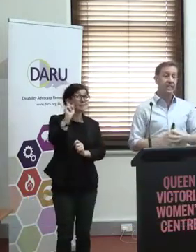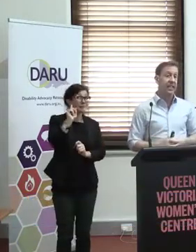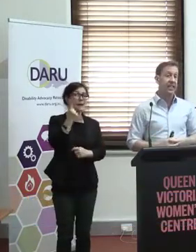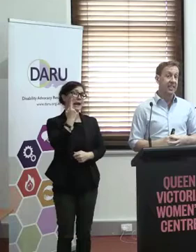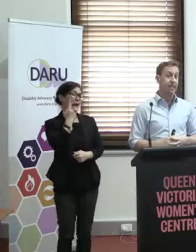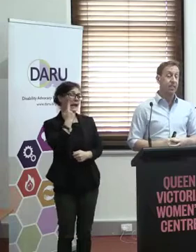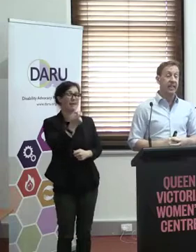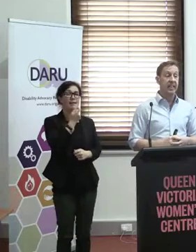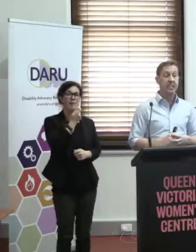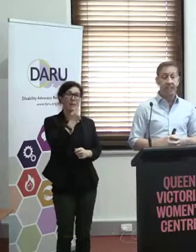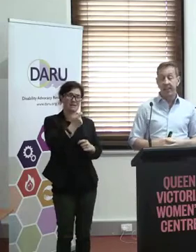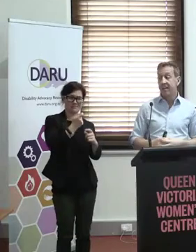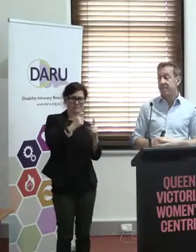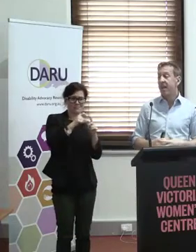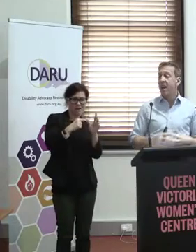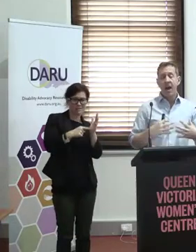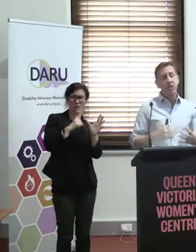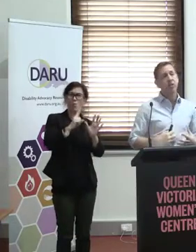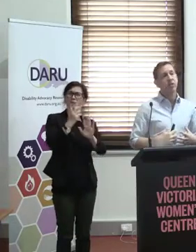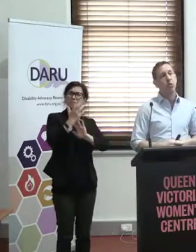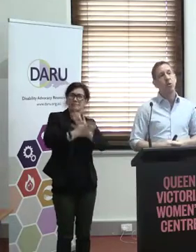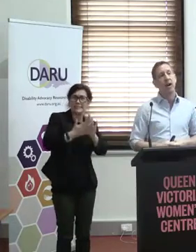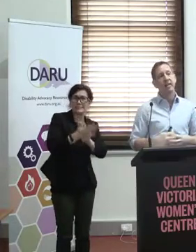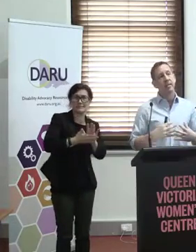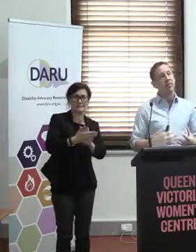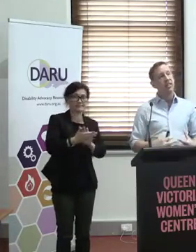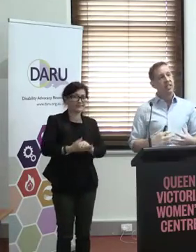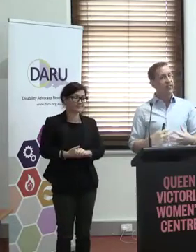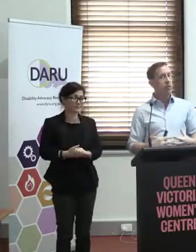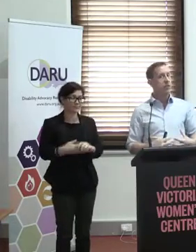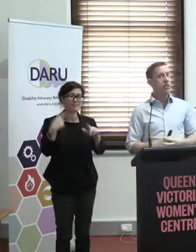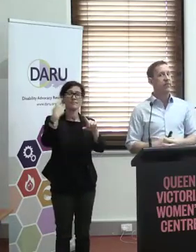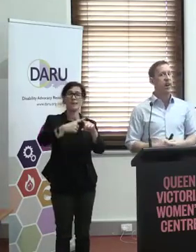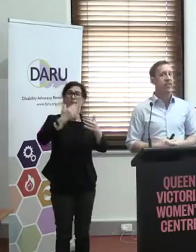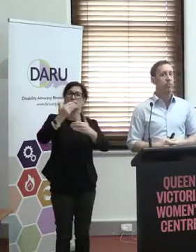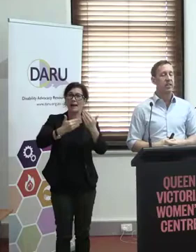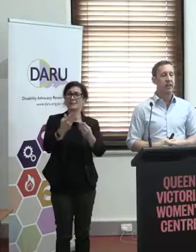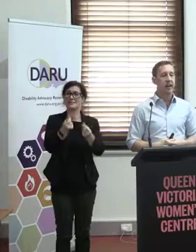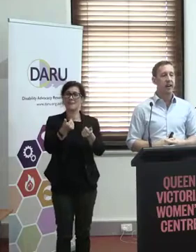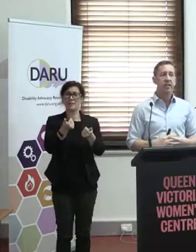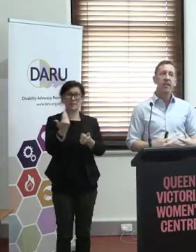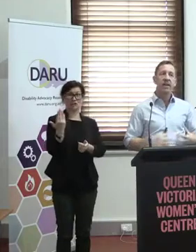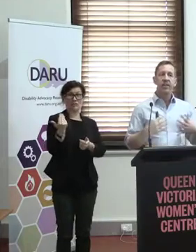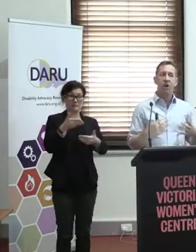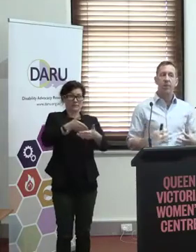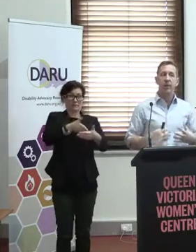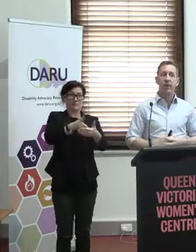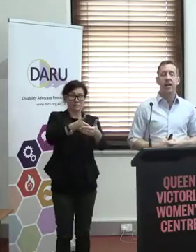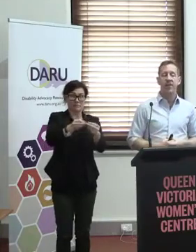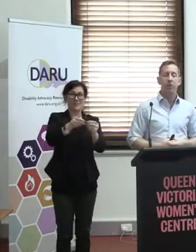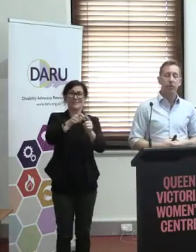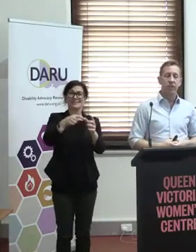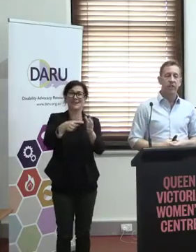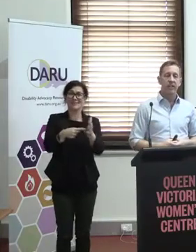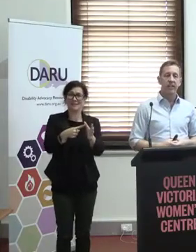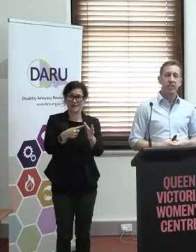what that data is beginning to tell us, and also talk, I guess, some of the difficulties we've had with the data in the hope that we